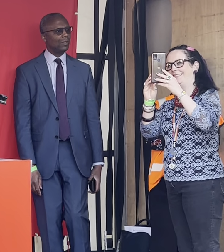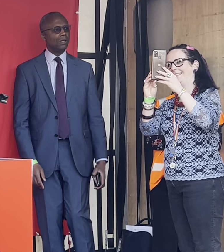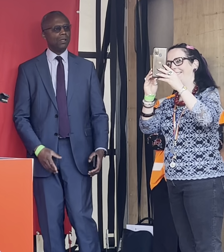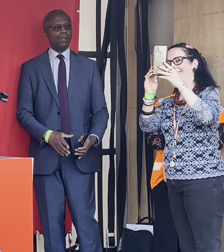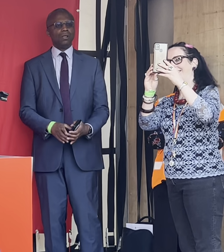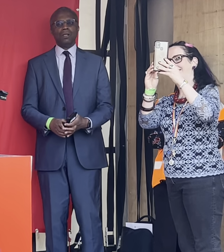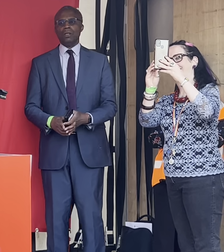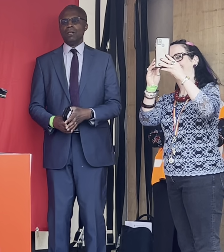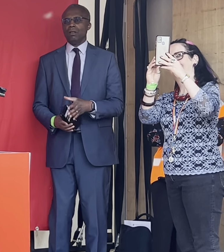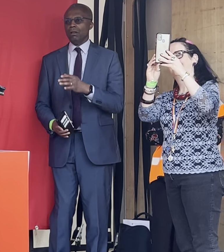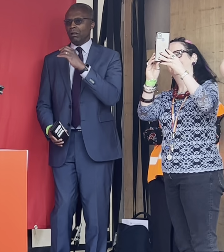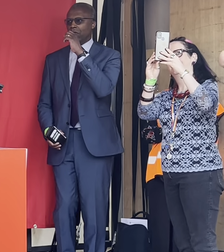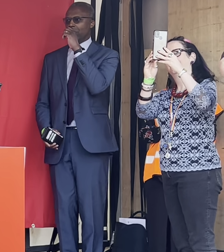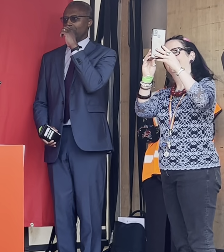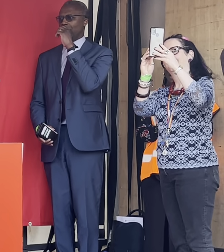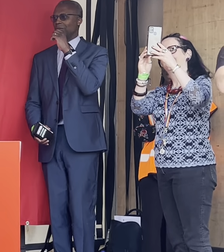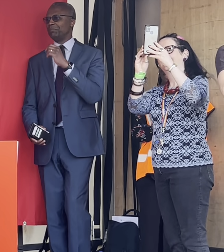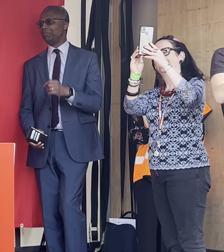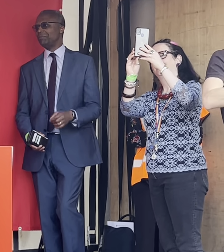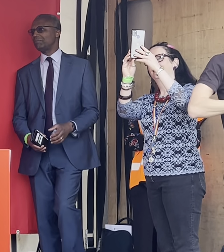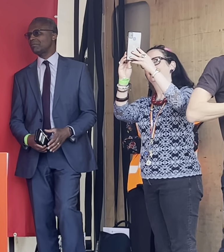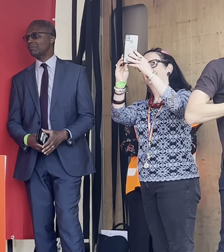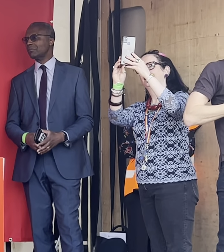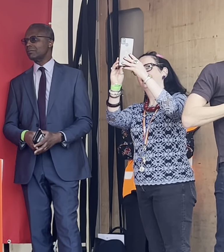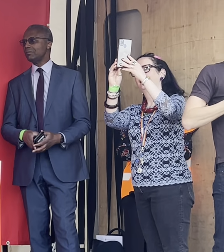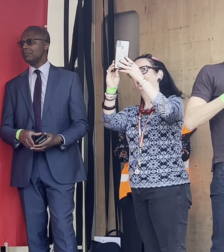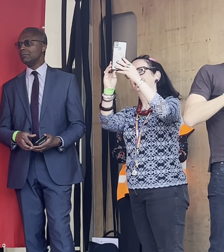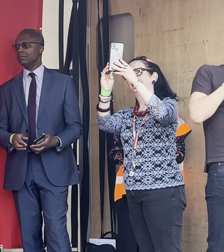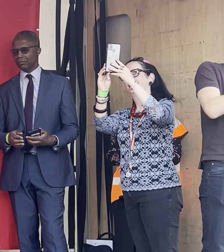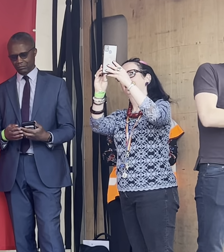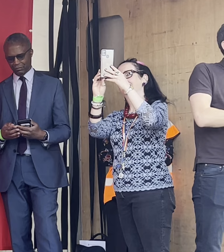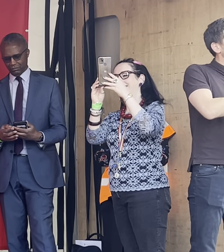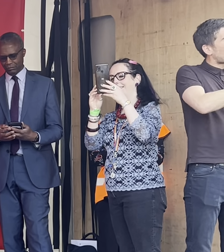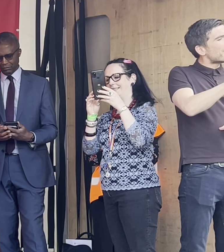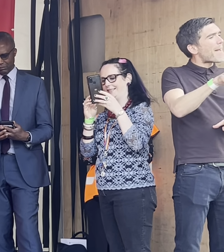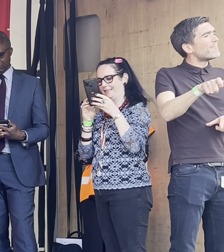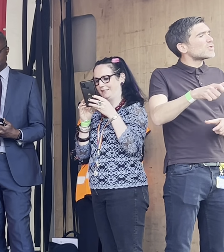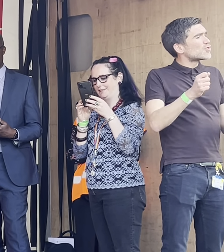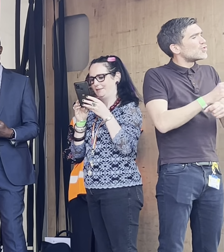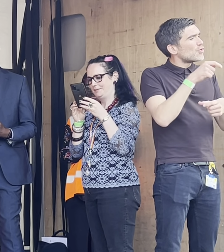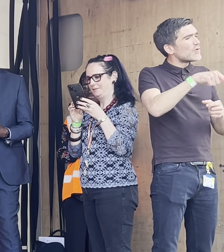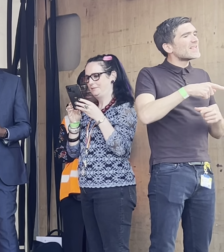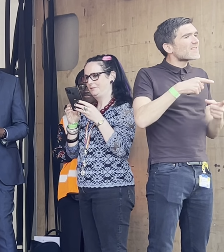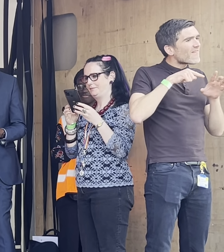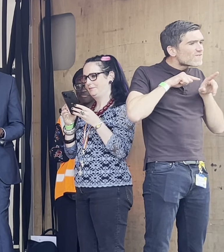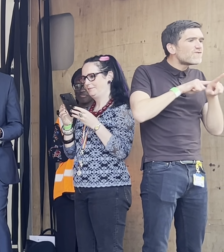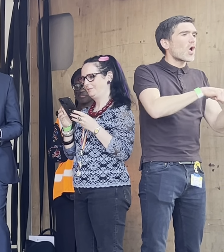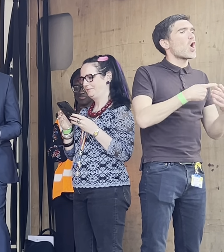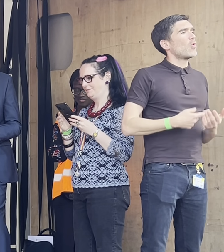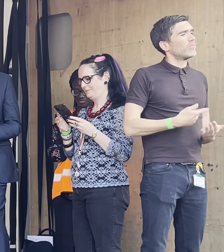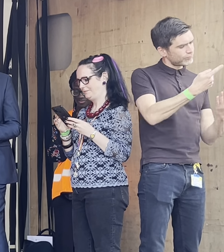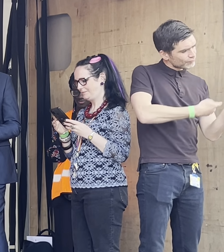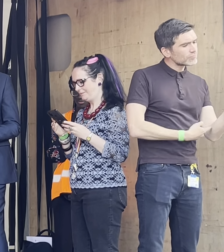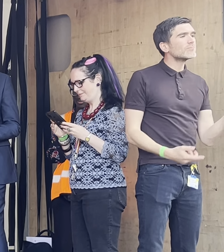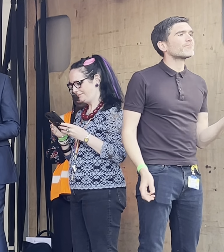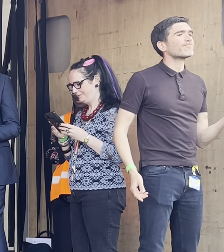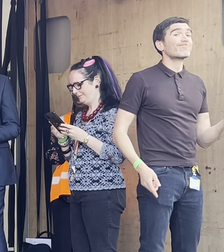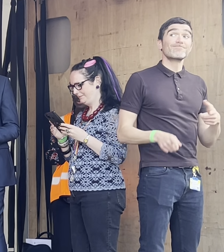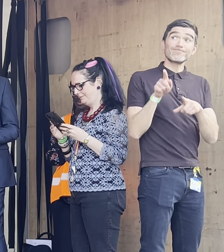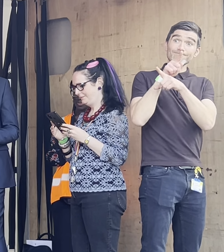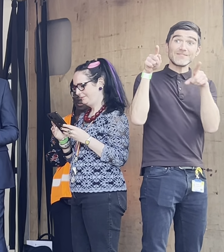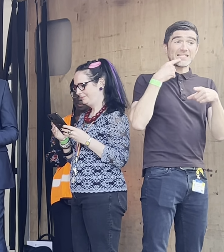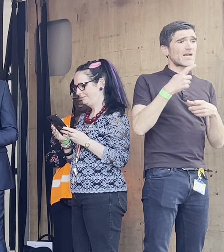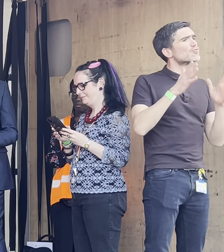We will not accept the conscription of our members. And that's what we're faced with. They're telling us that we must